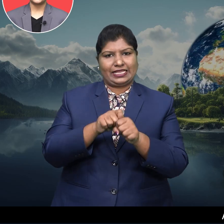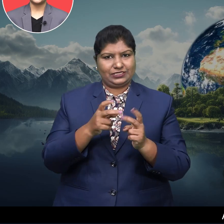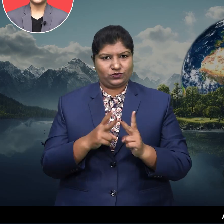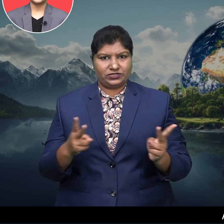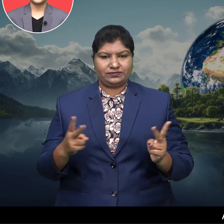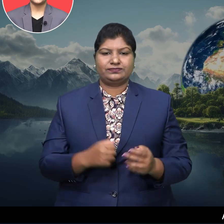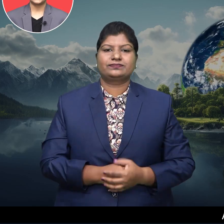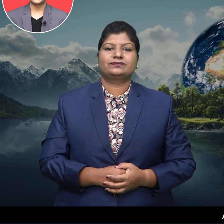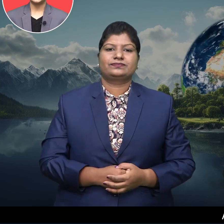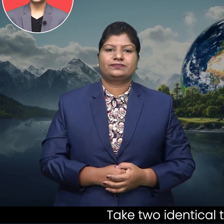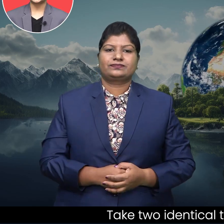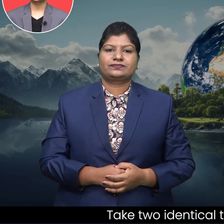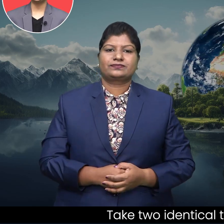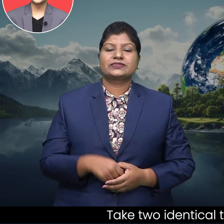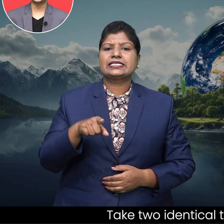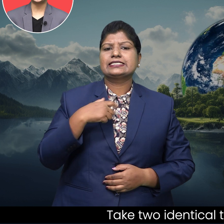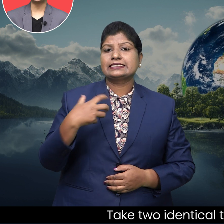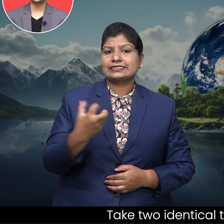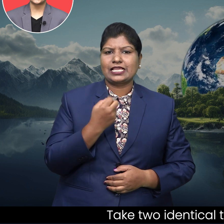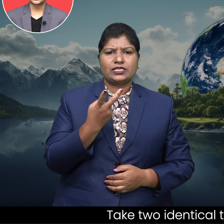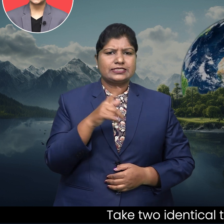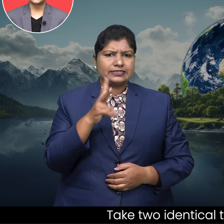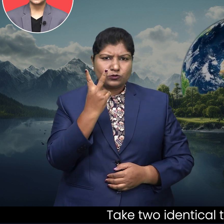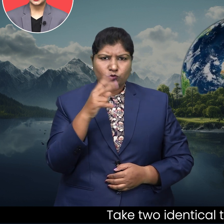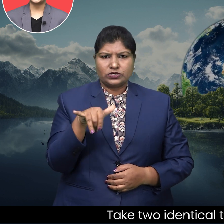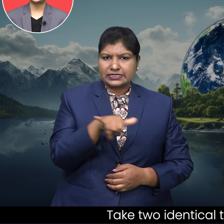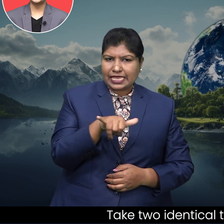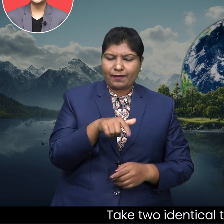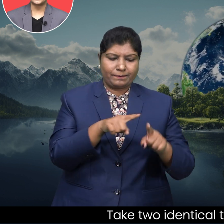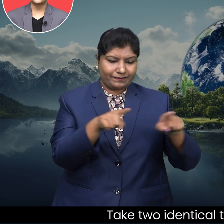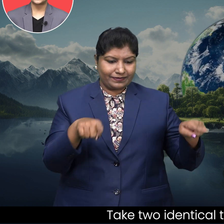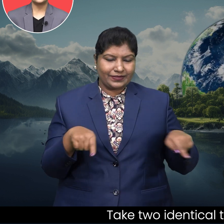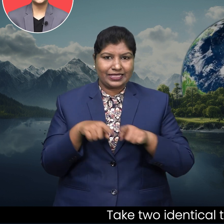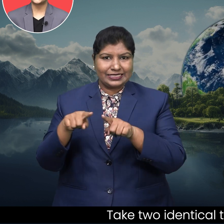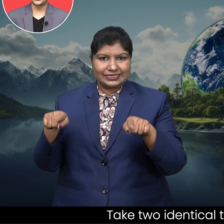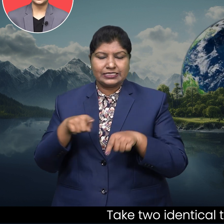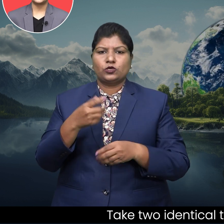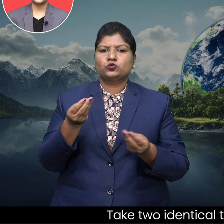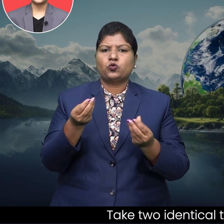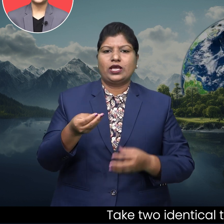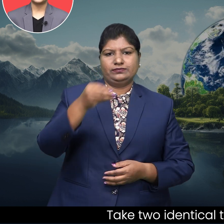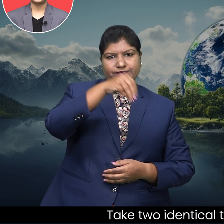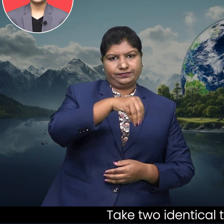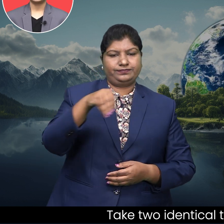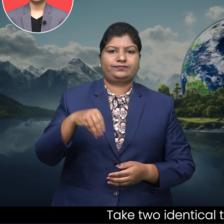Activity: take two identical trays and fill them with soil.